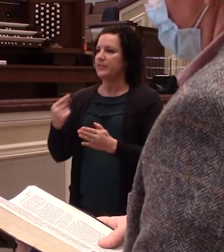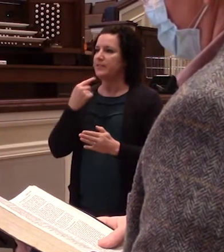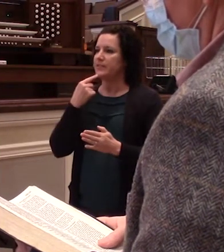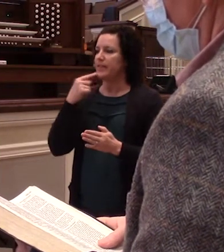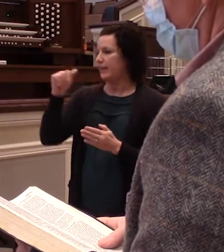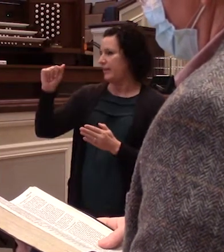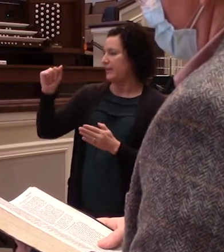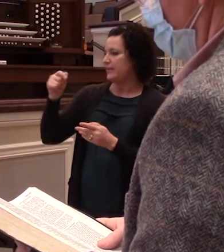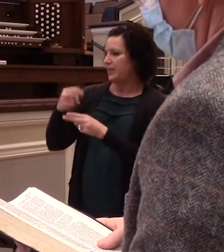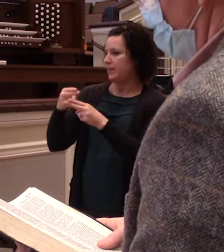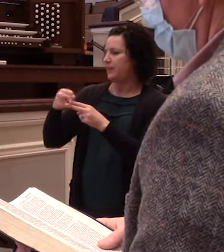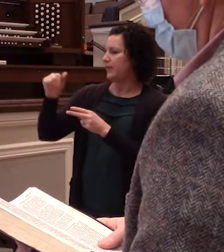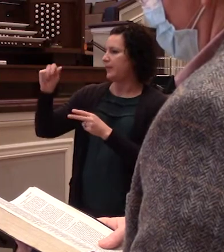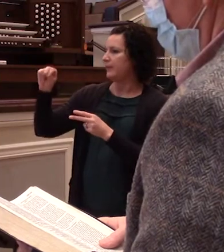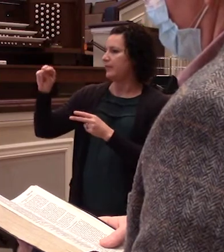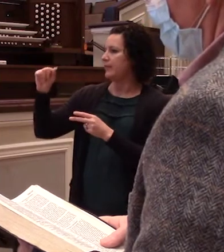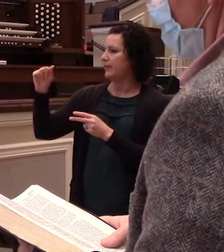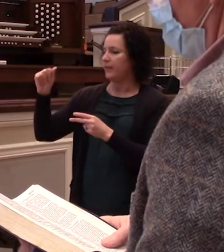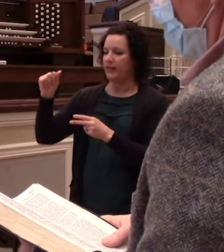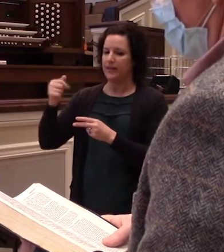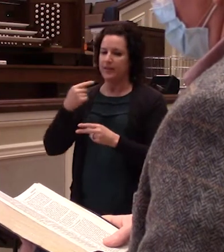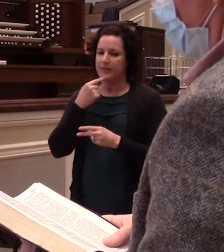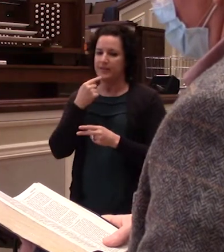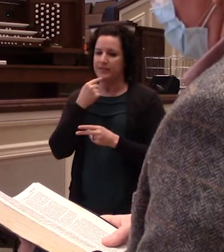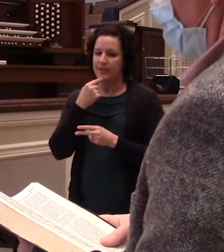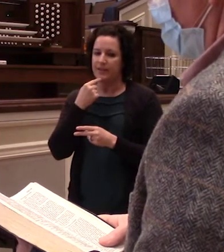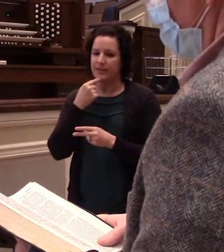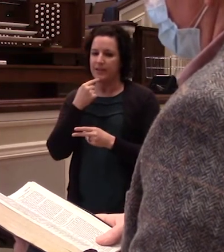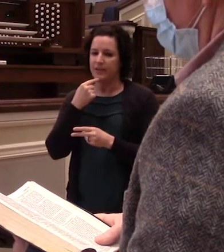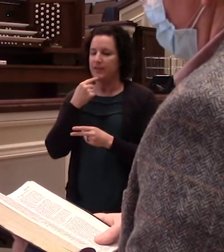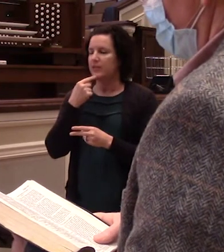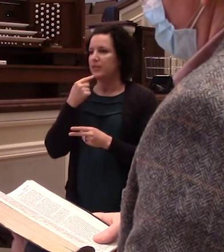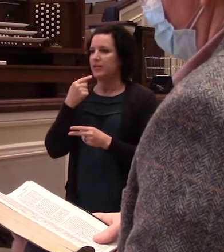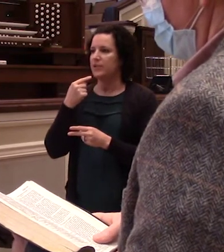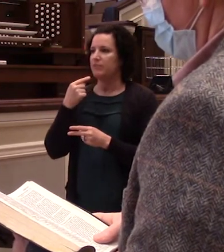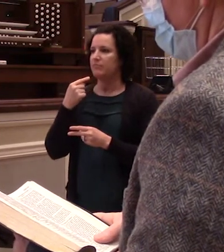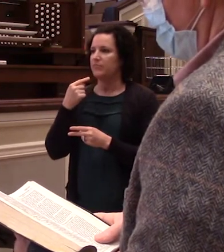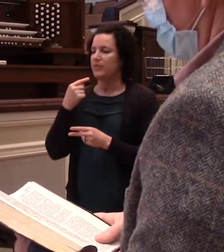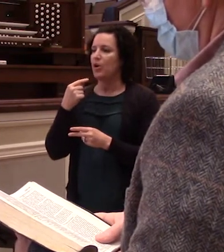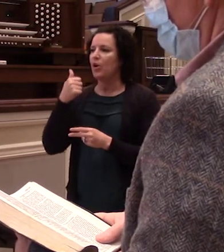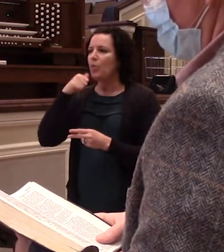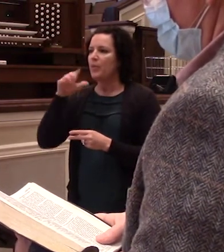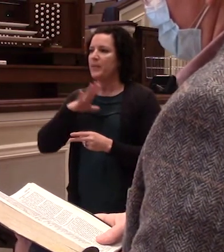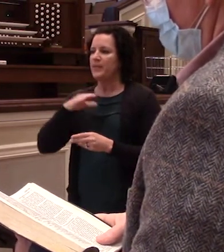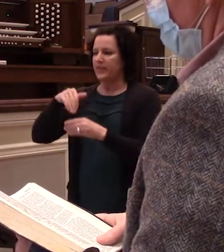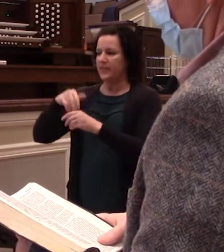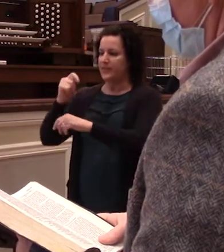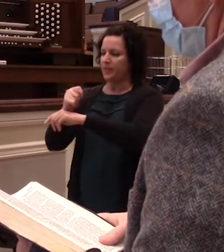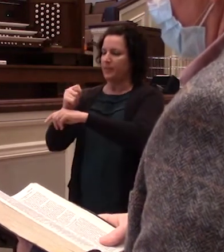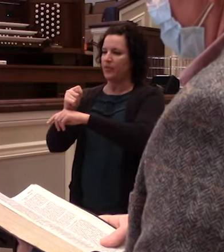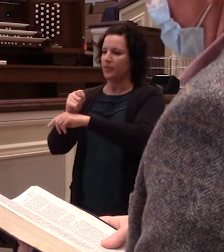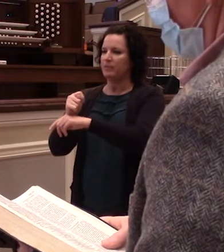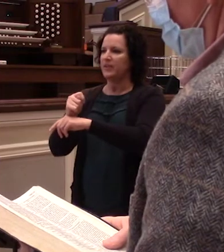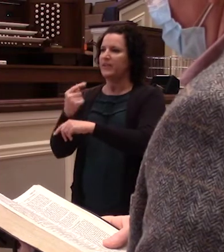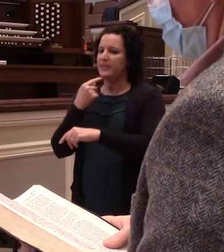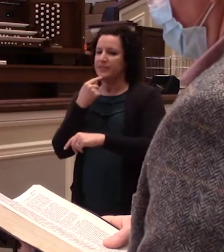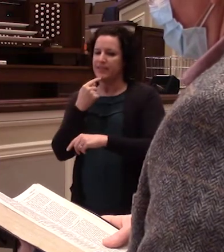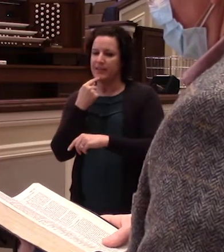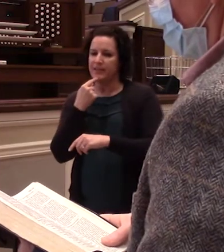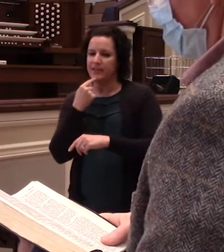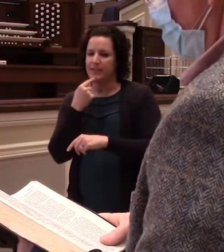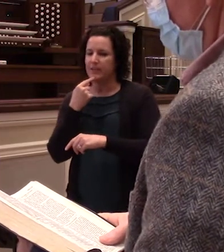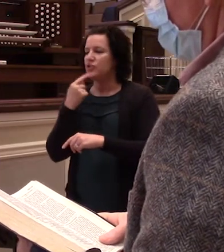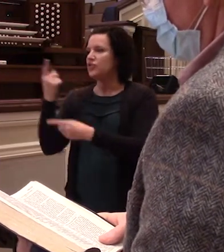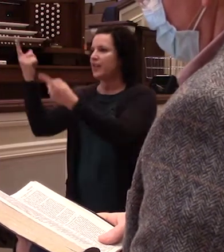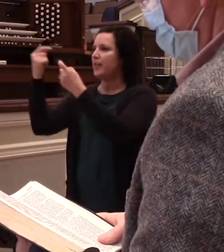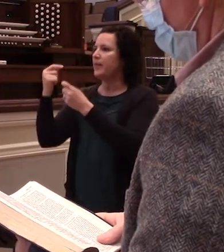her marriage and then as a widow to the age of 84. She never left the temple, serving night and day with fasting and prayer. And at that very moment, she